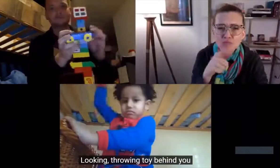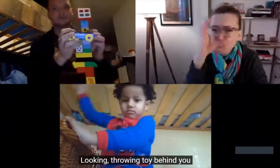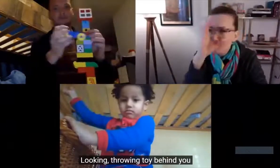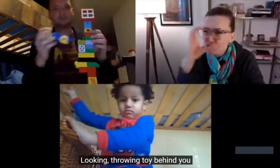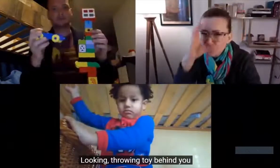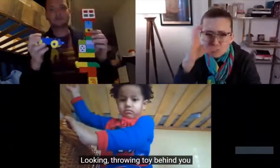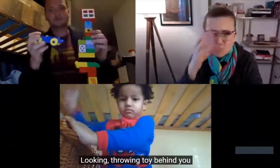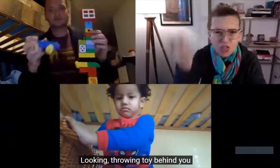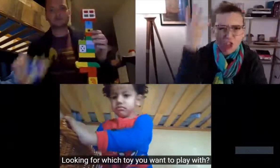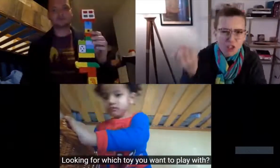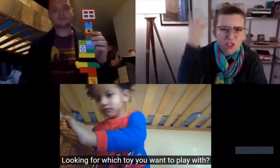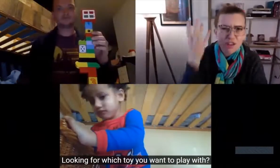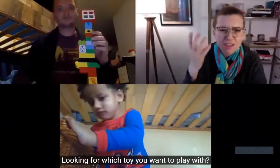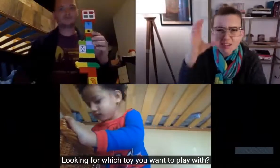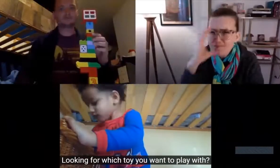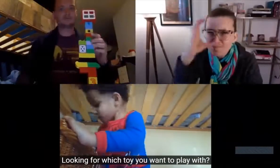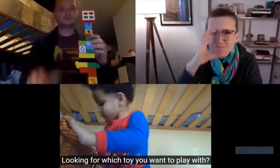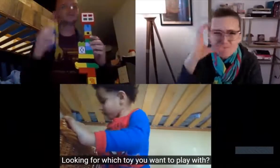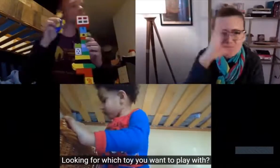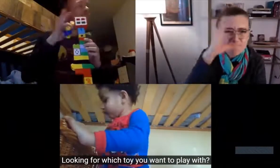Which cars?